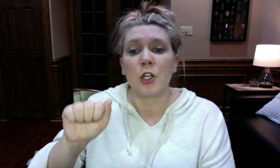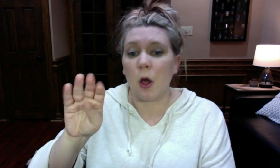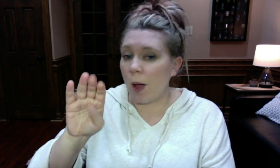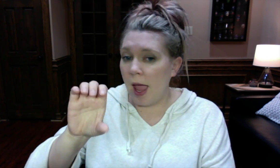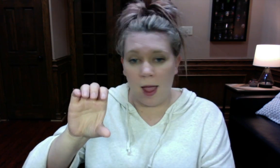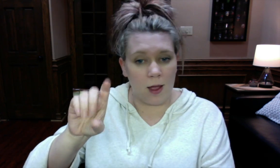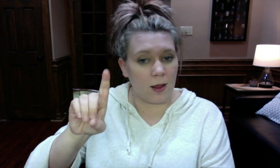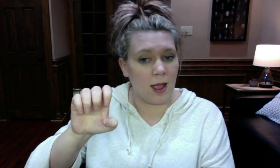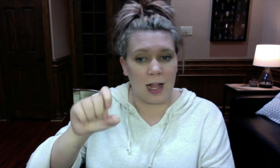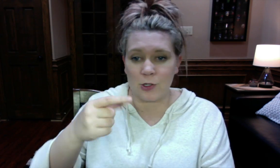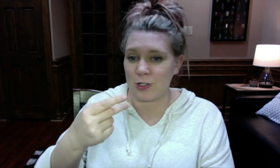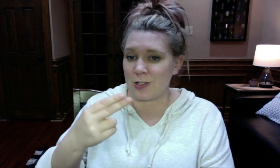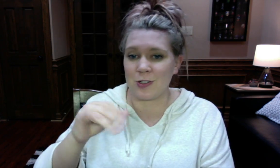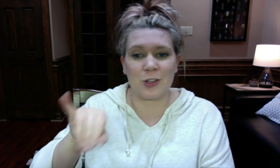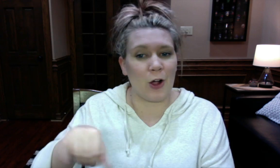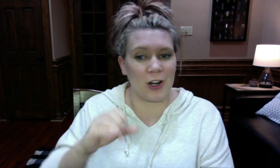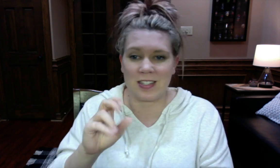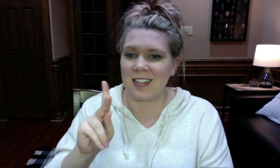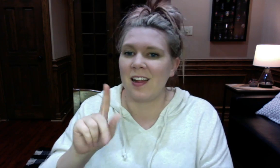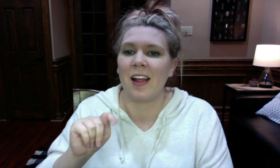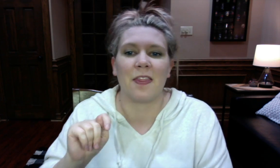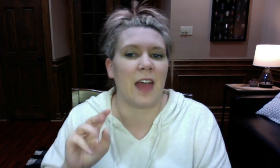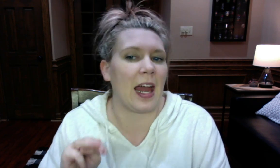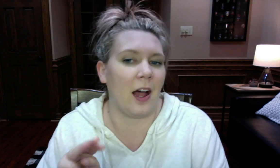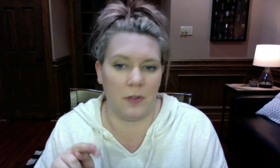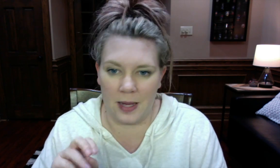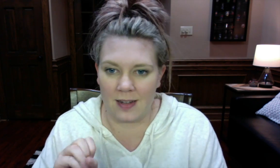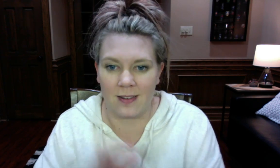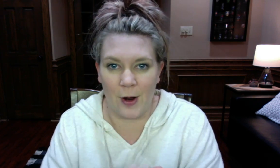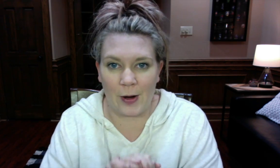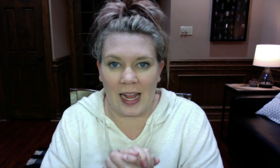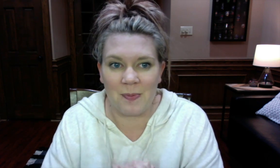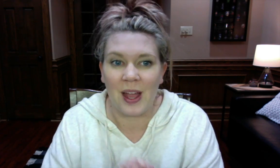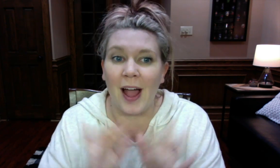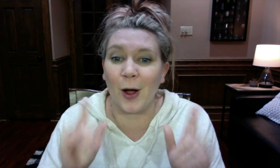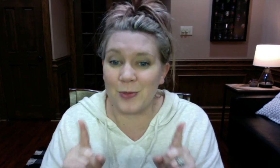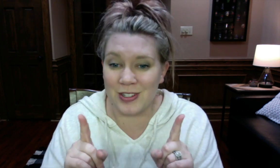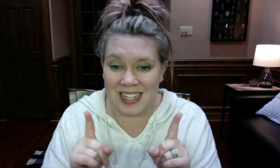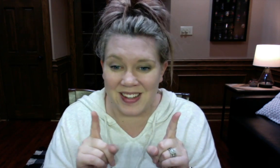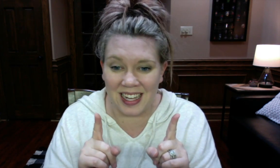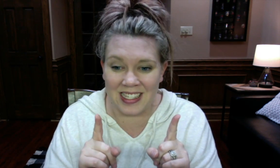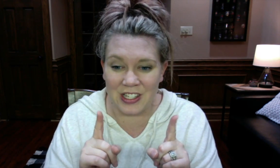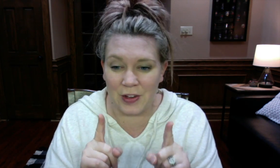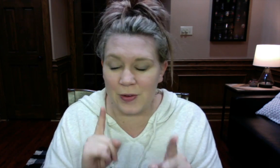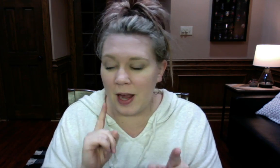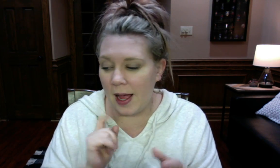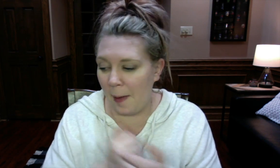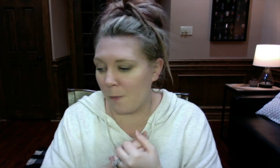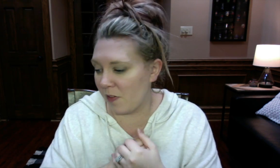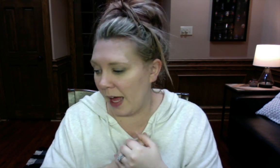go ahead and just start that alphabet. Okay? I hope to see you guys soon. We've got a